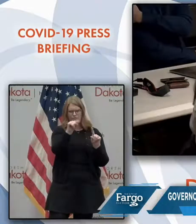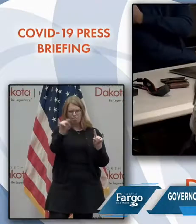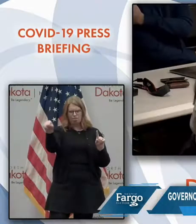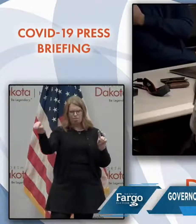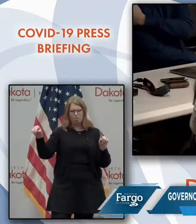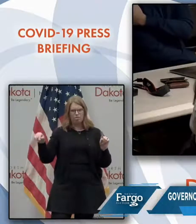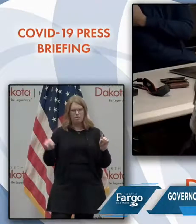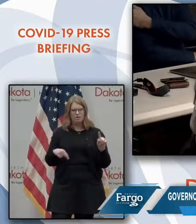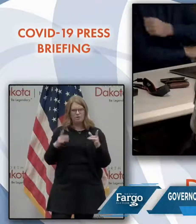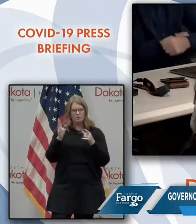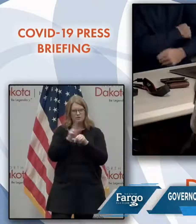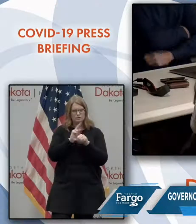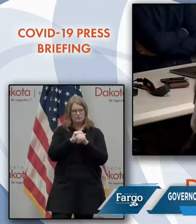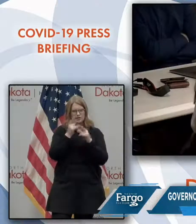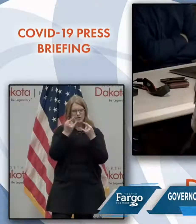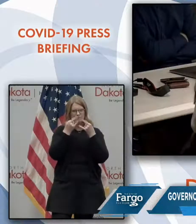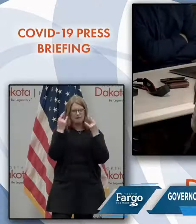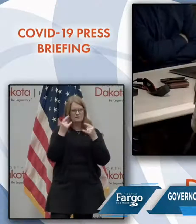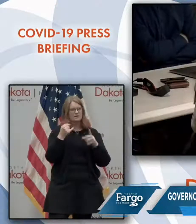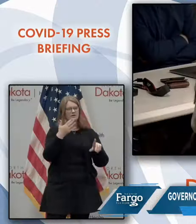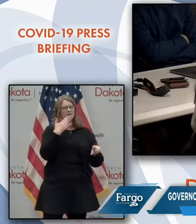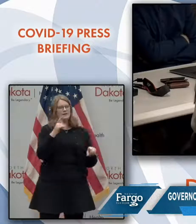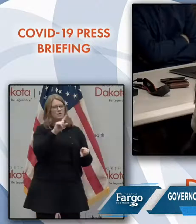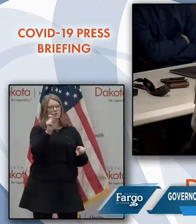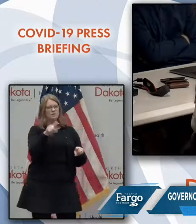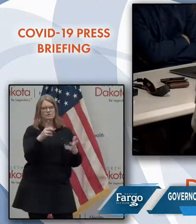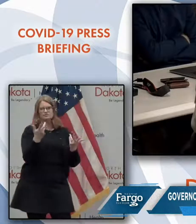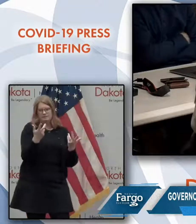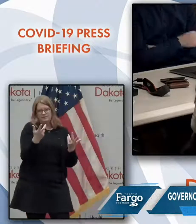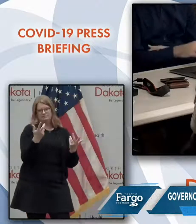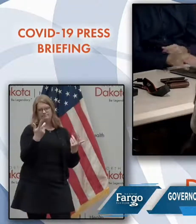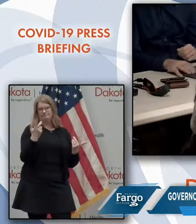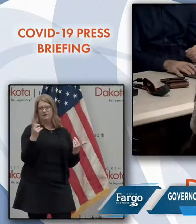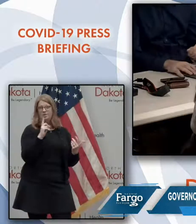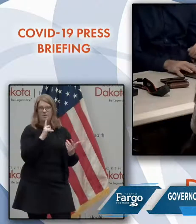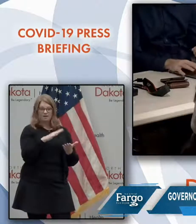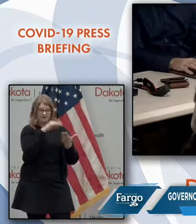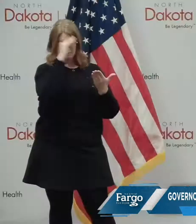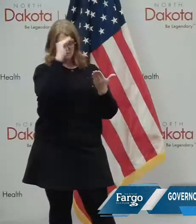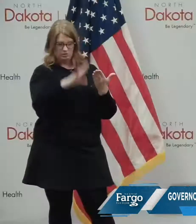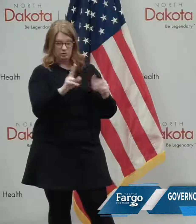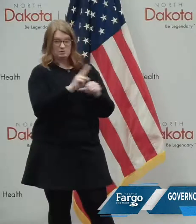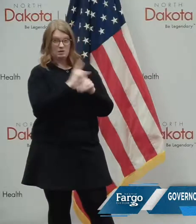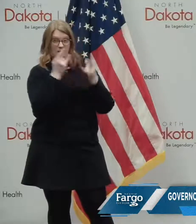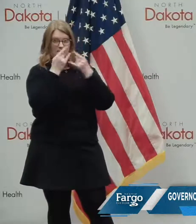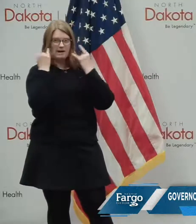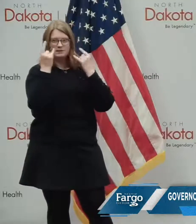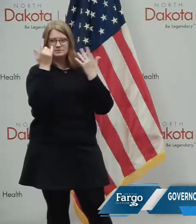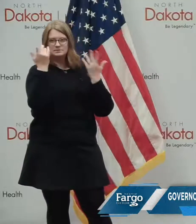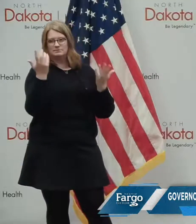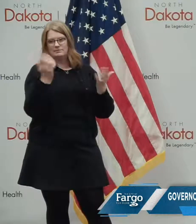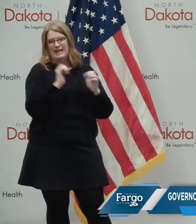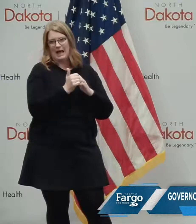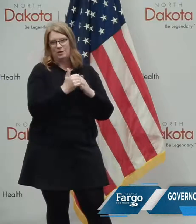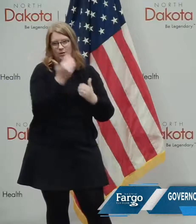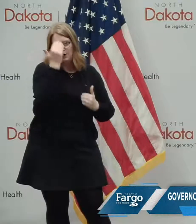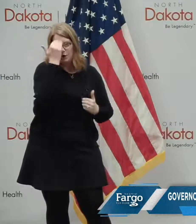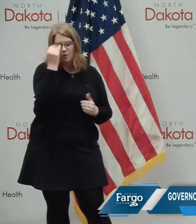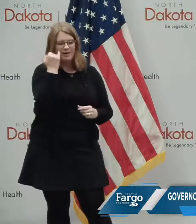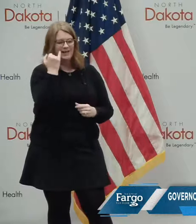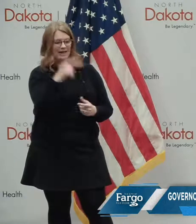mask? So that's a good question. And how do we know if the student was wearing a mask? If a student tests positive,